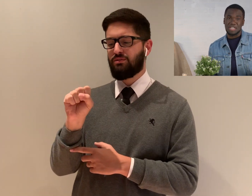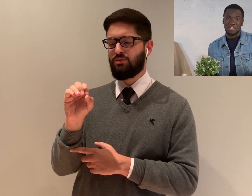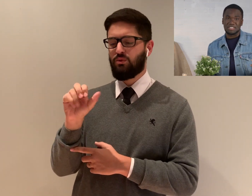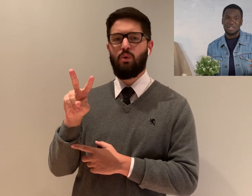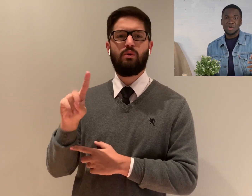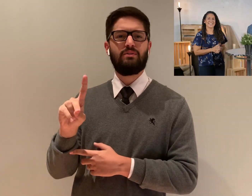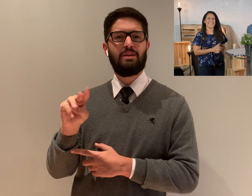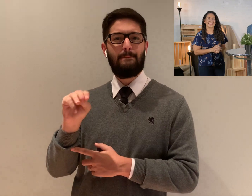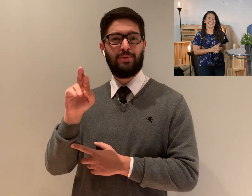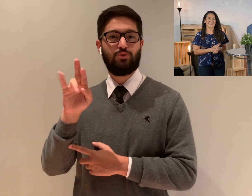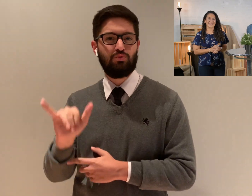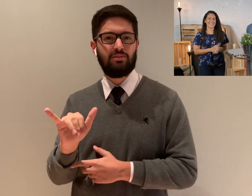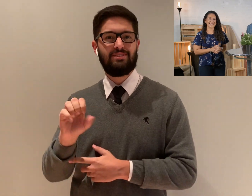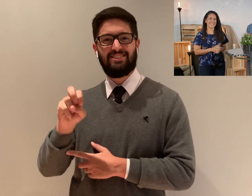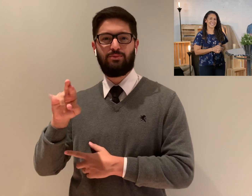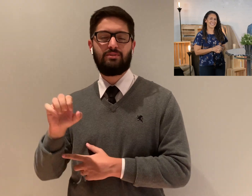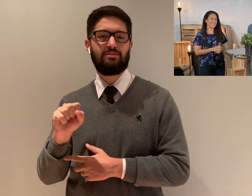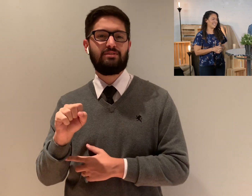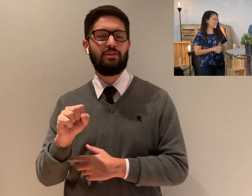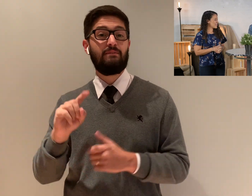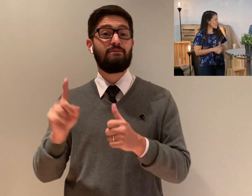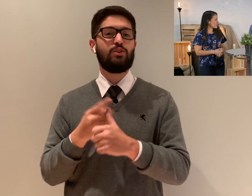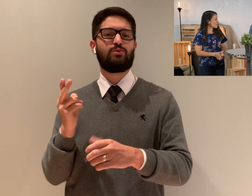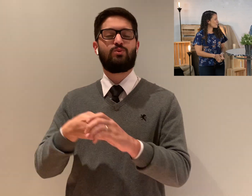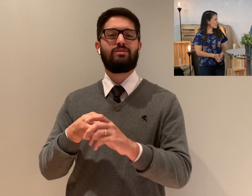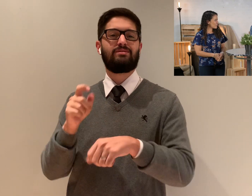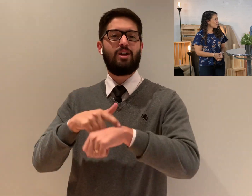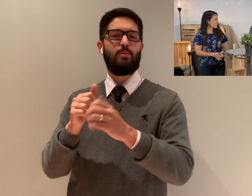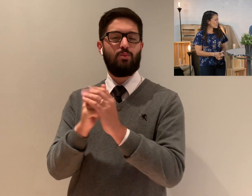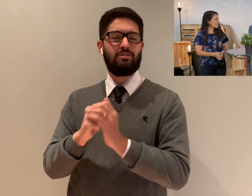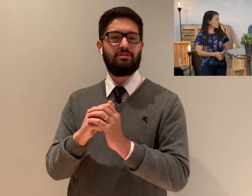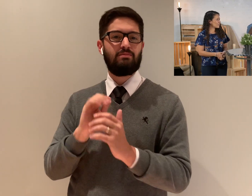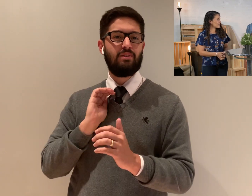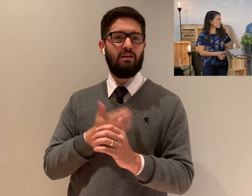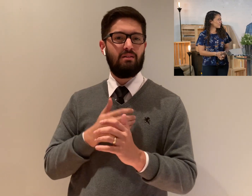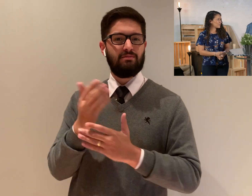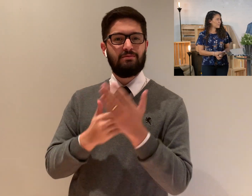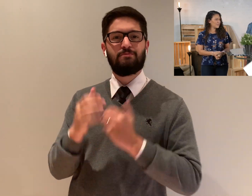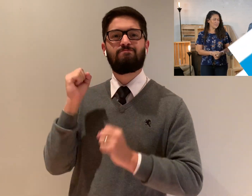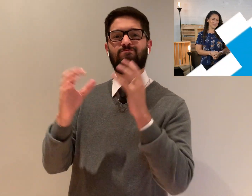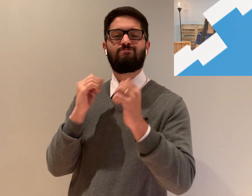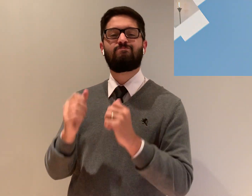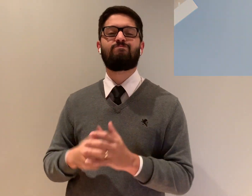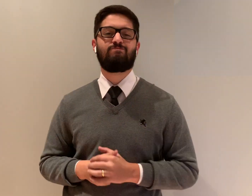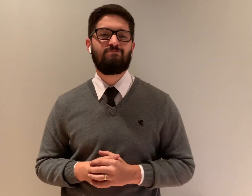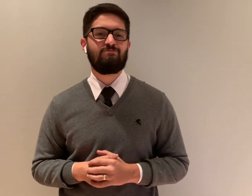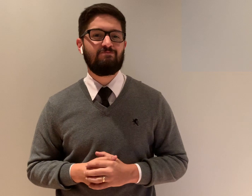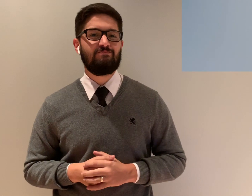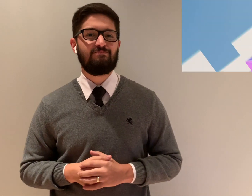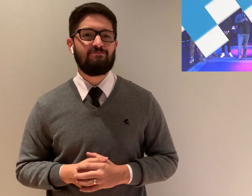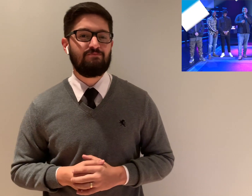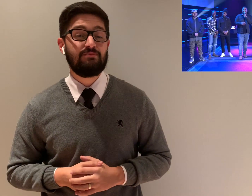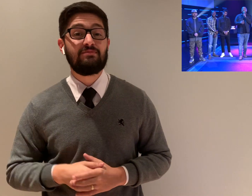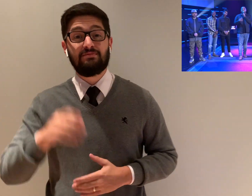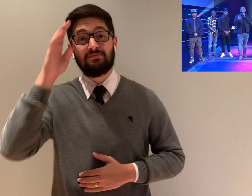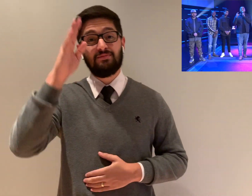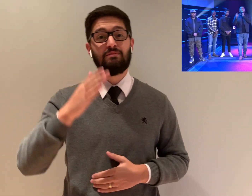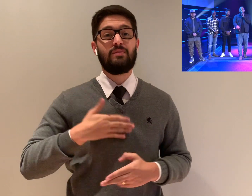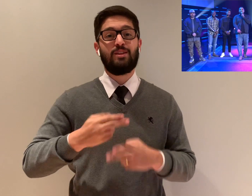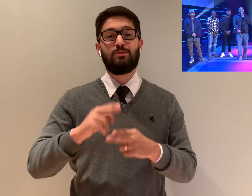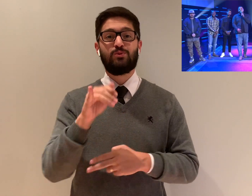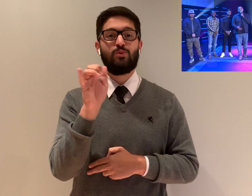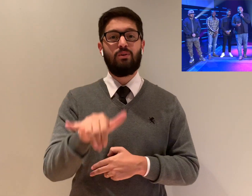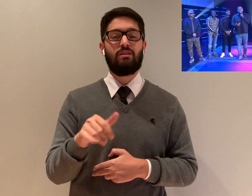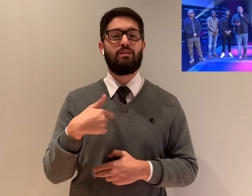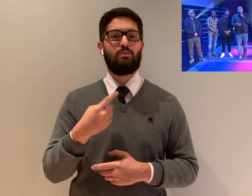Mystery series. But first, let's join in a time of worship. Let's lift our voices and sing out. Hey guys, my name is